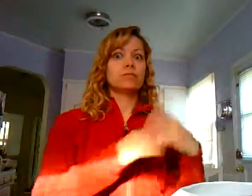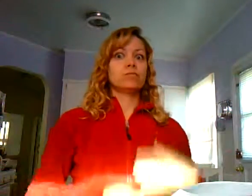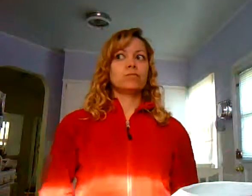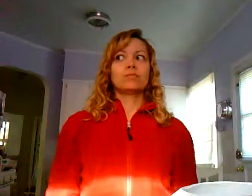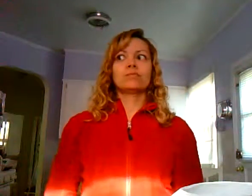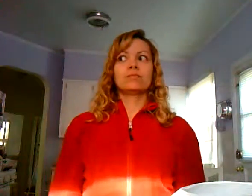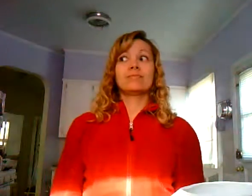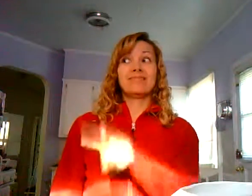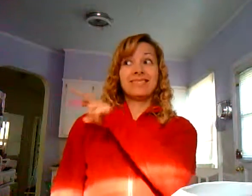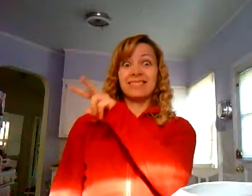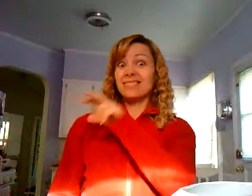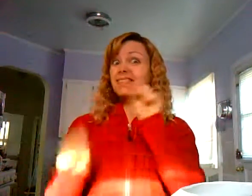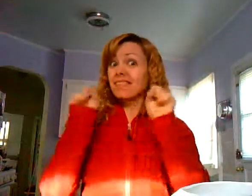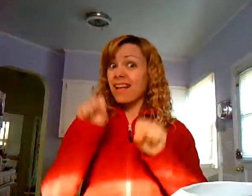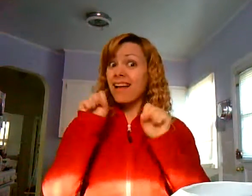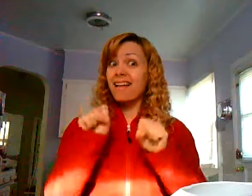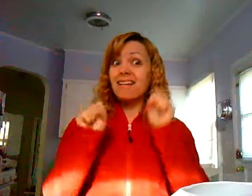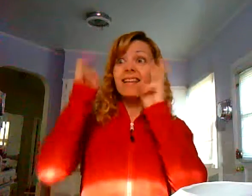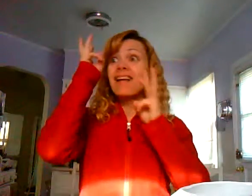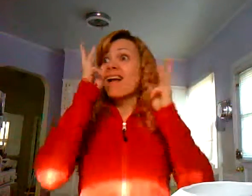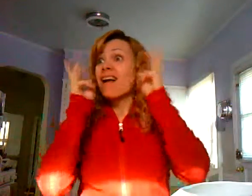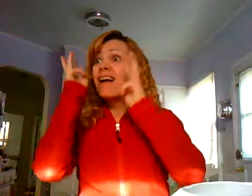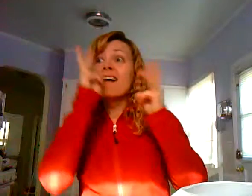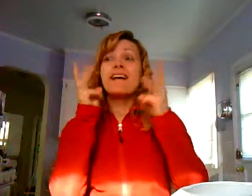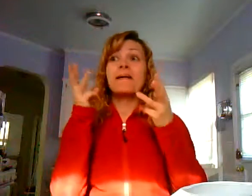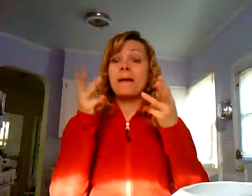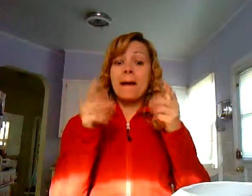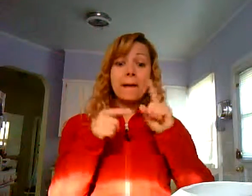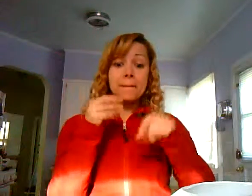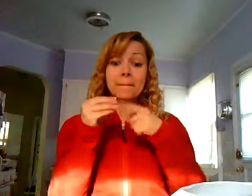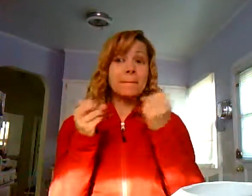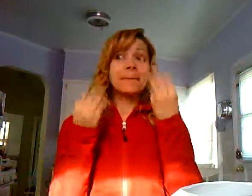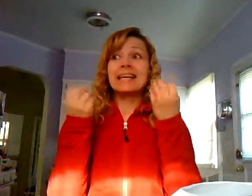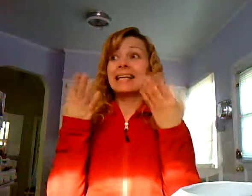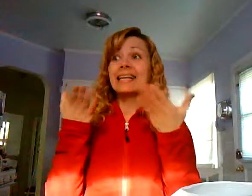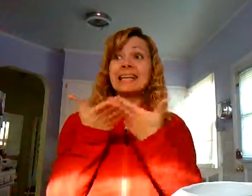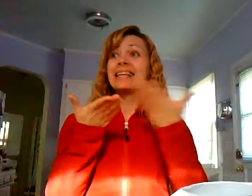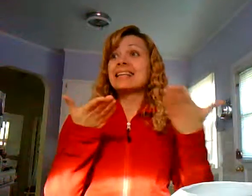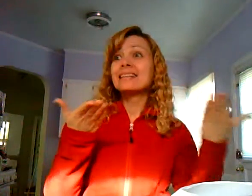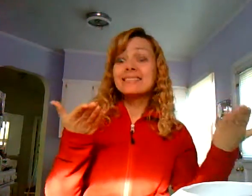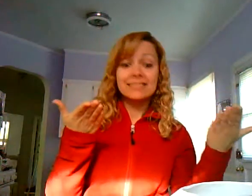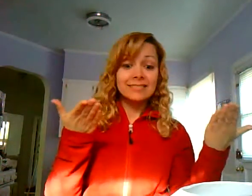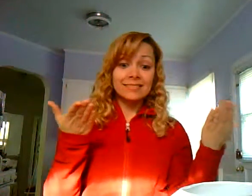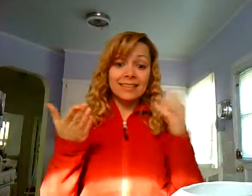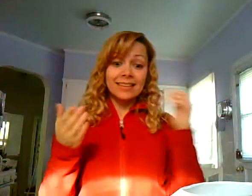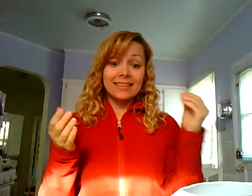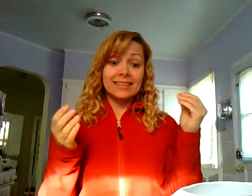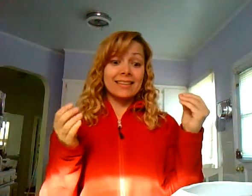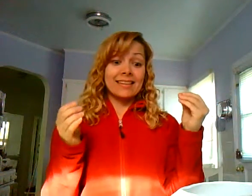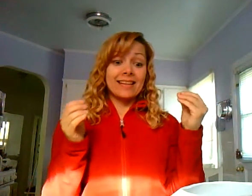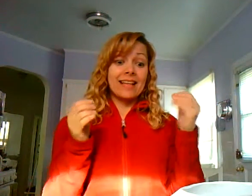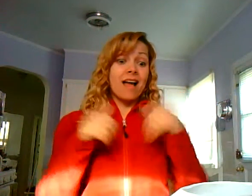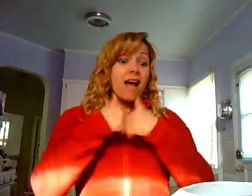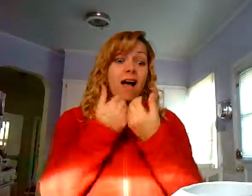followed Jesus both of them they didn't worry about how many things they needed to do perhaps